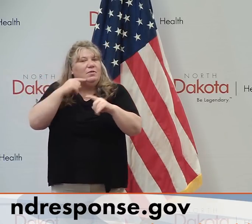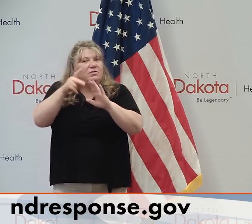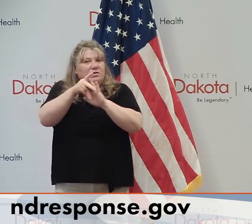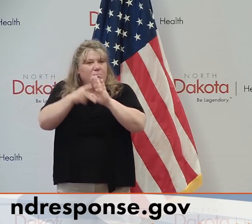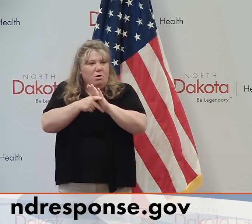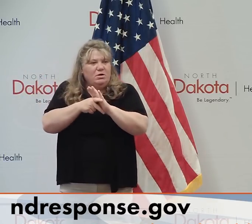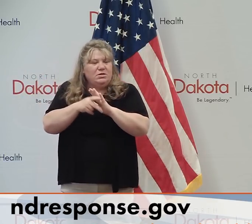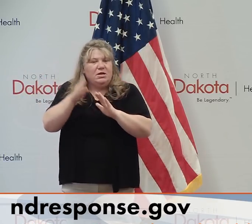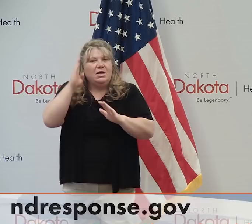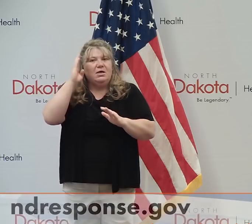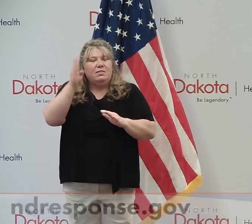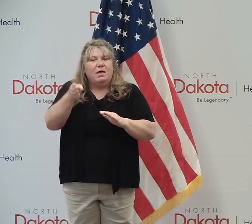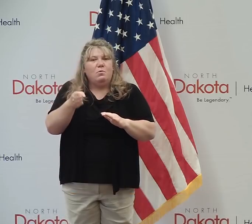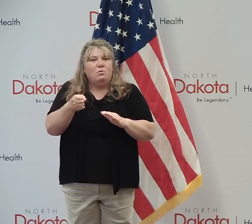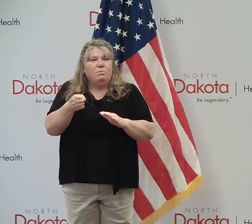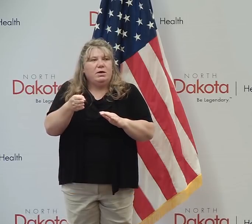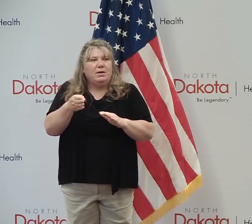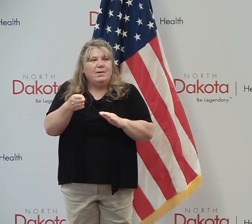go towards the